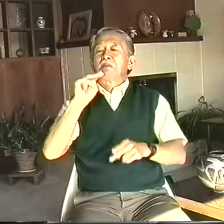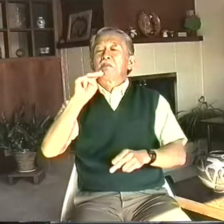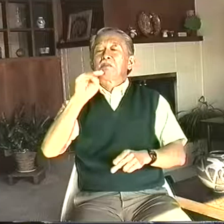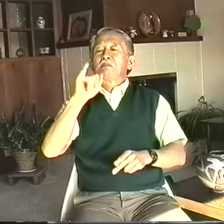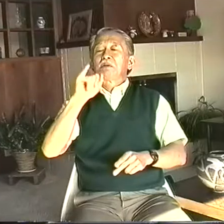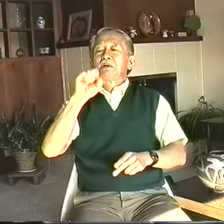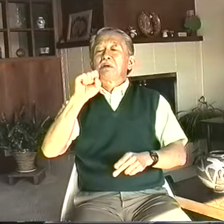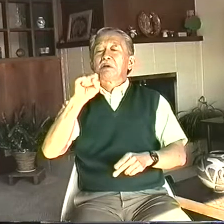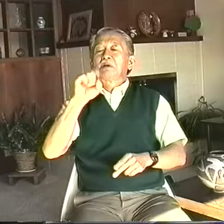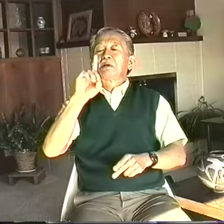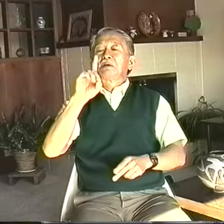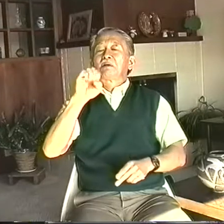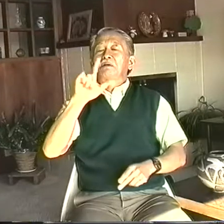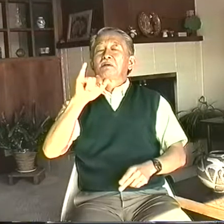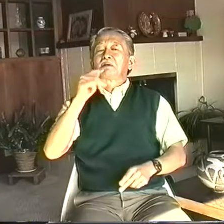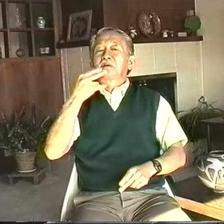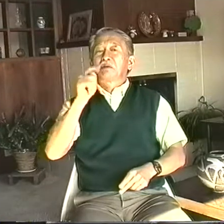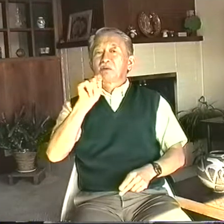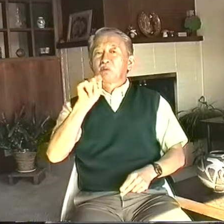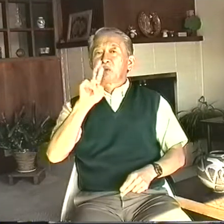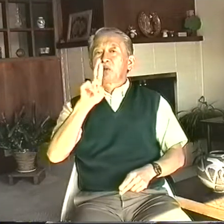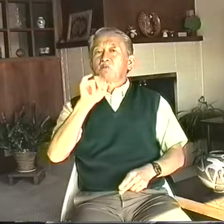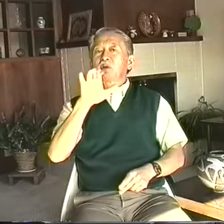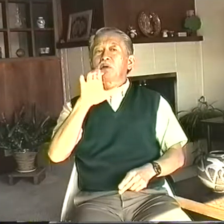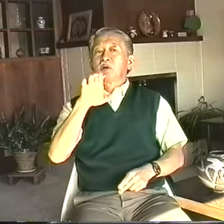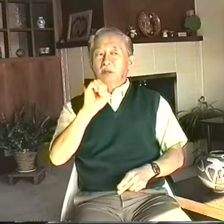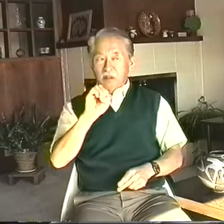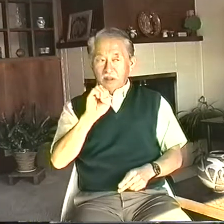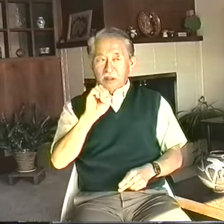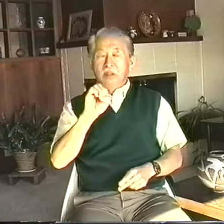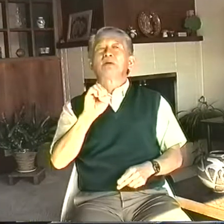person who was involved with deafness.